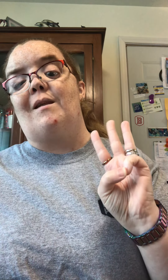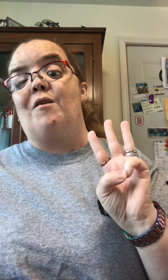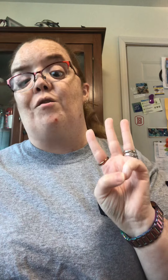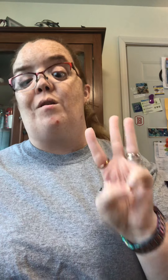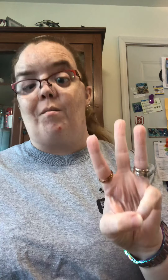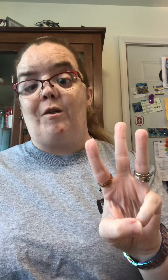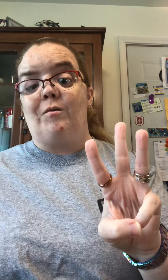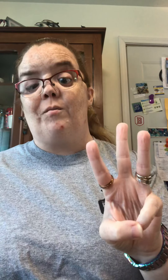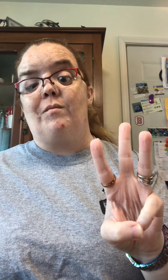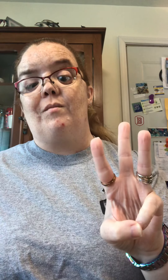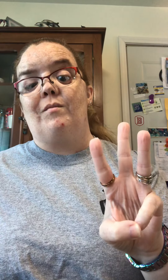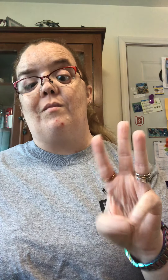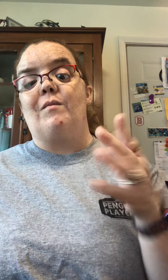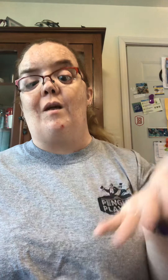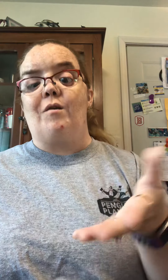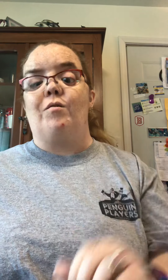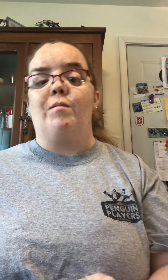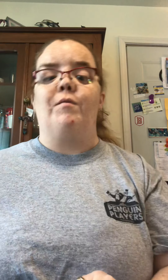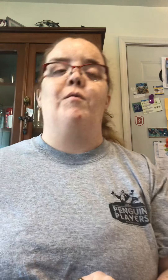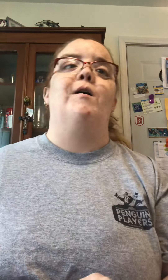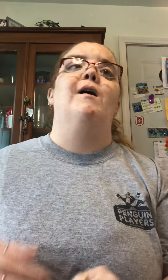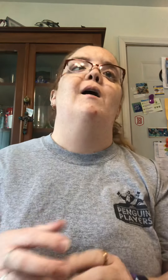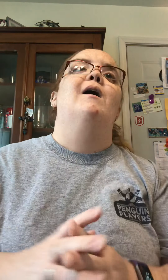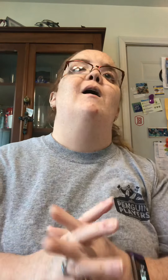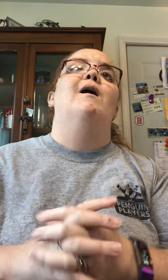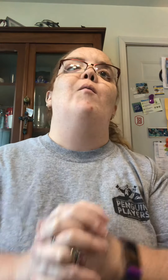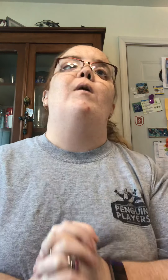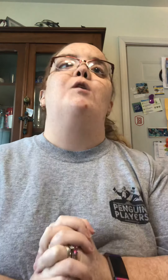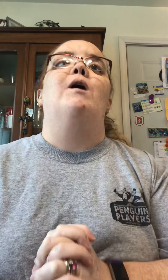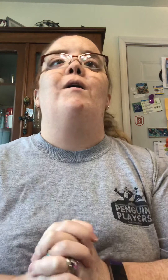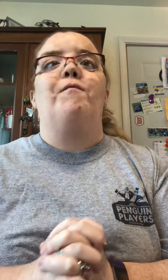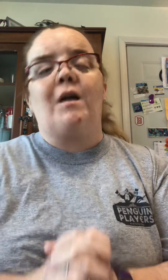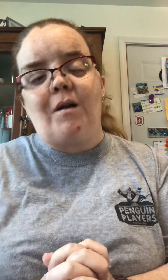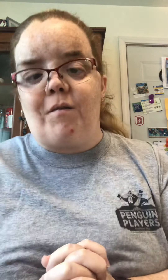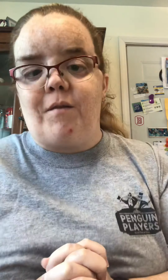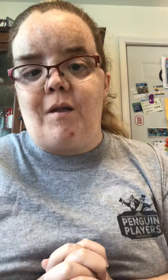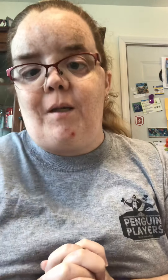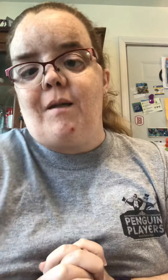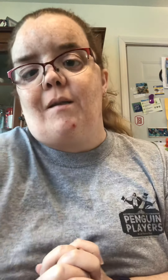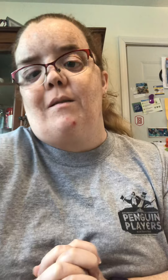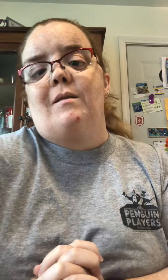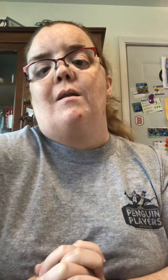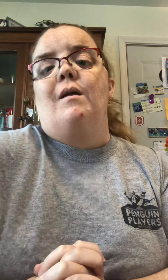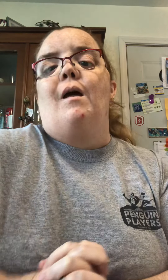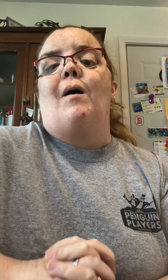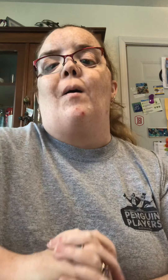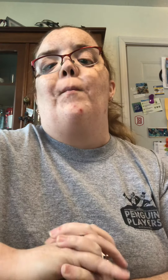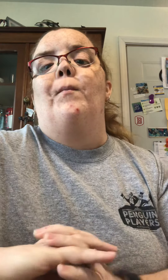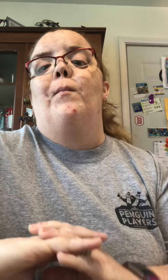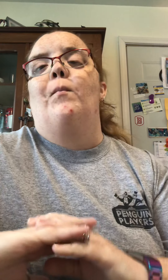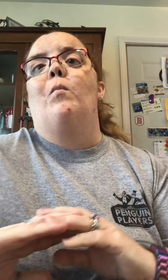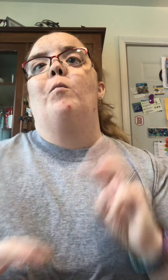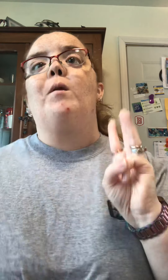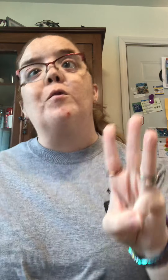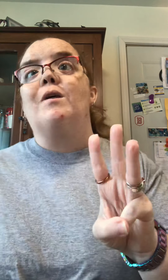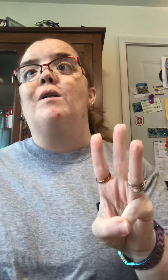actually W, like I showed you before, which I find kind of funny because when people sign